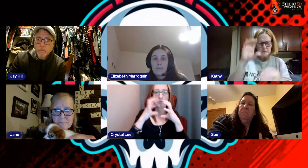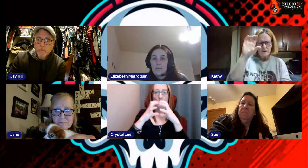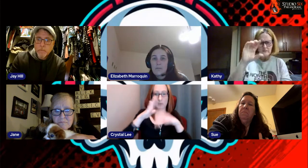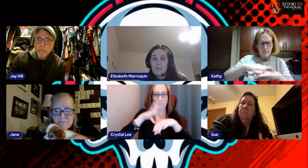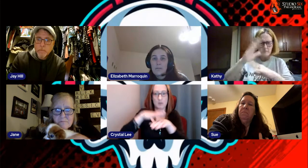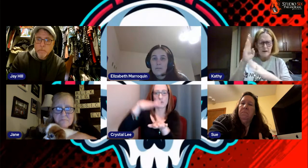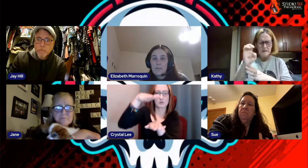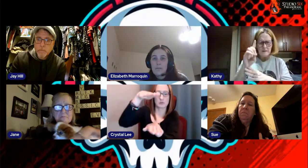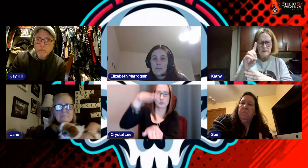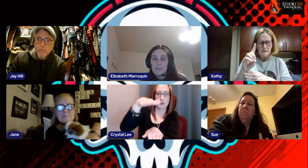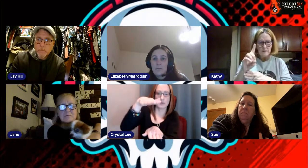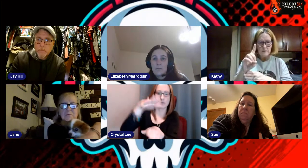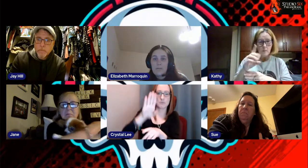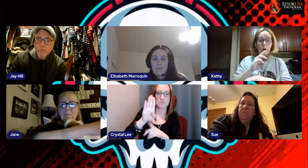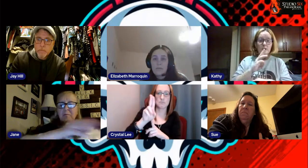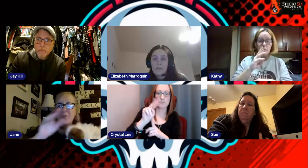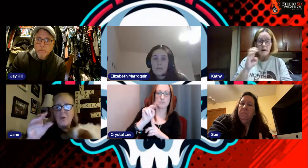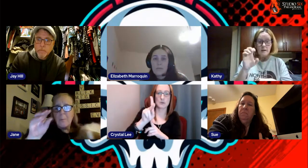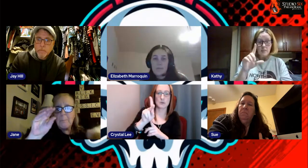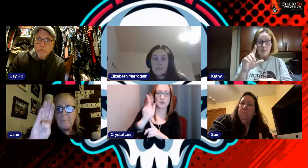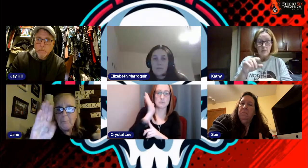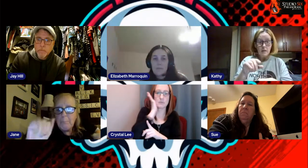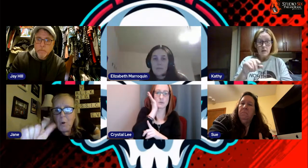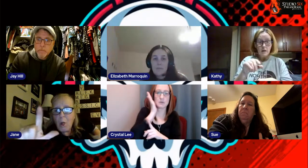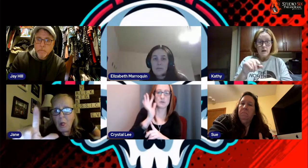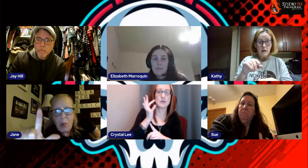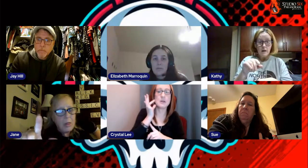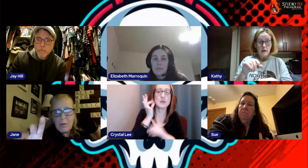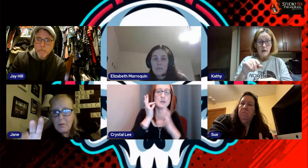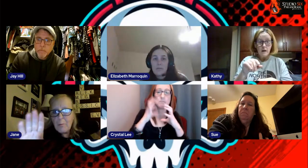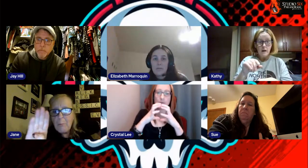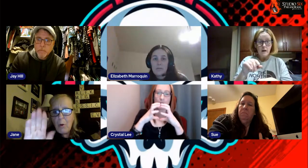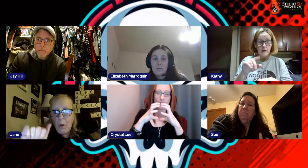what did you have on the bed? The water bottle?